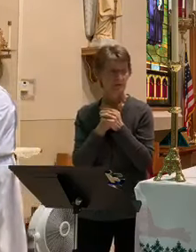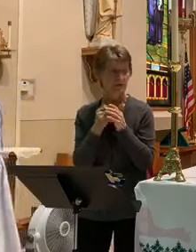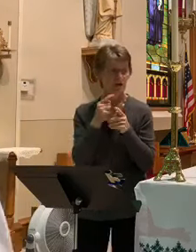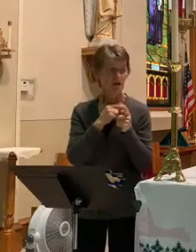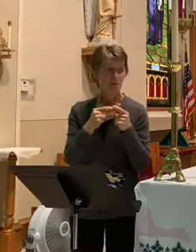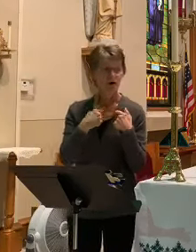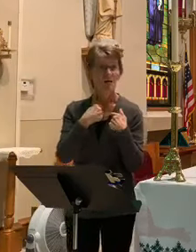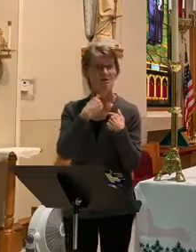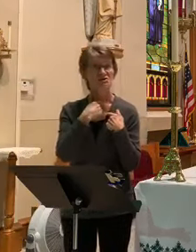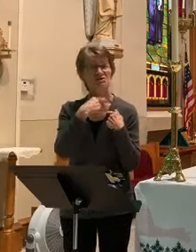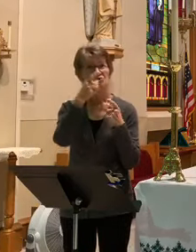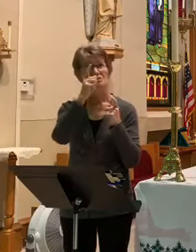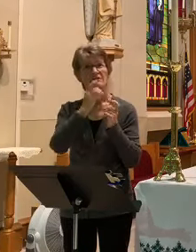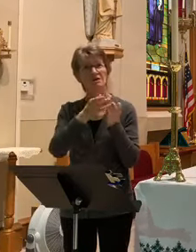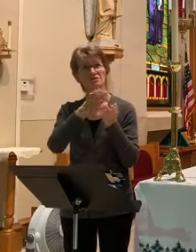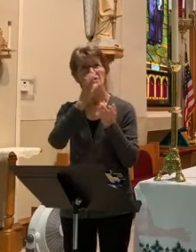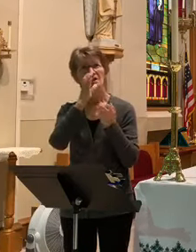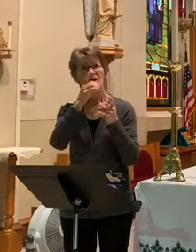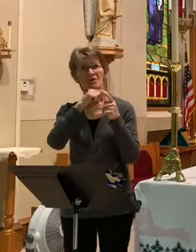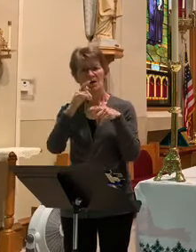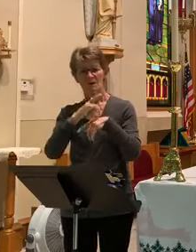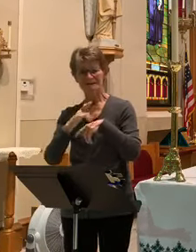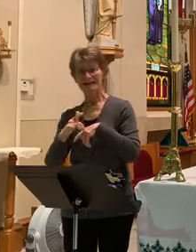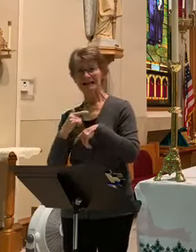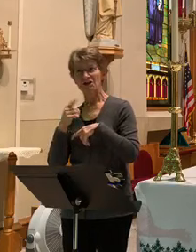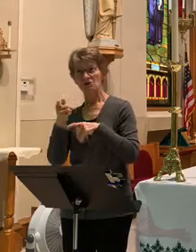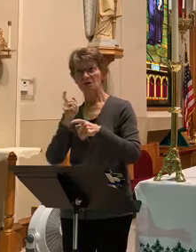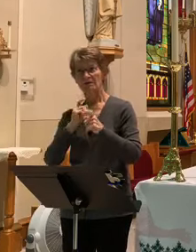drink. When I was naked, you